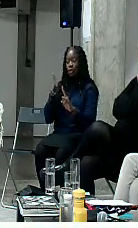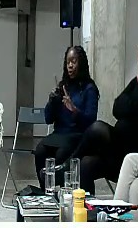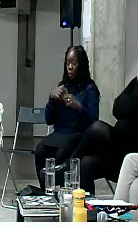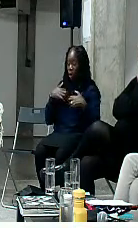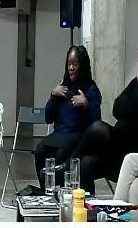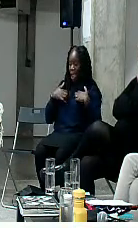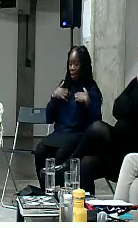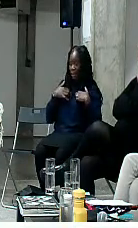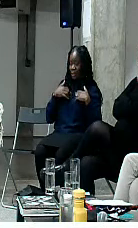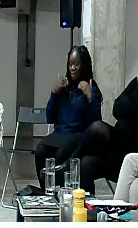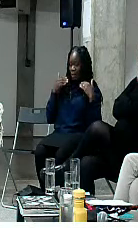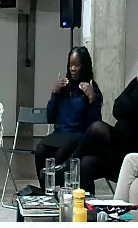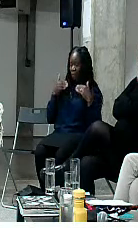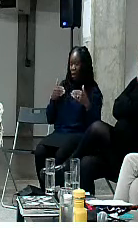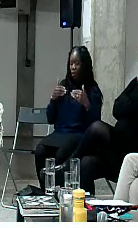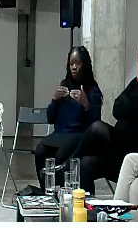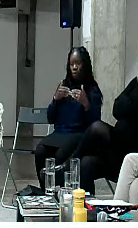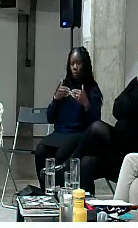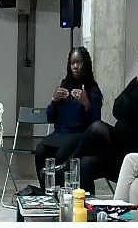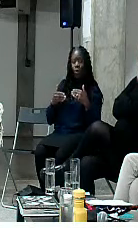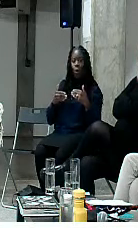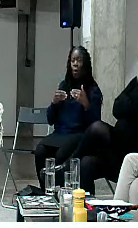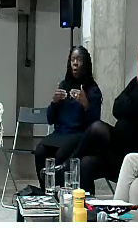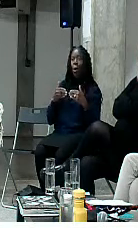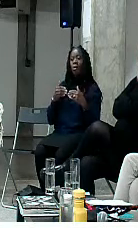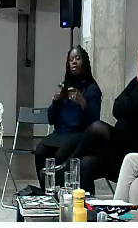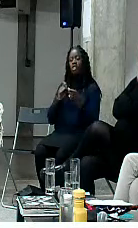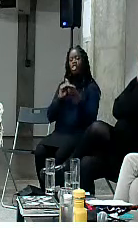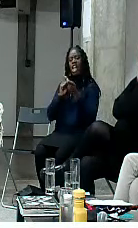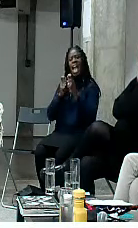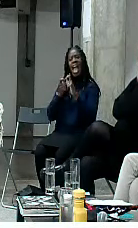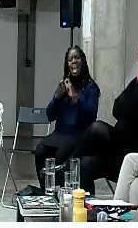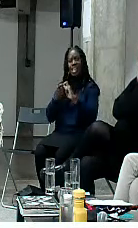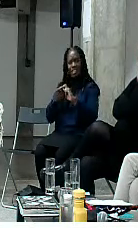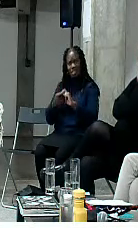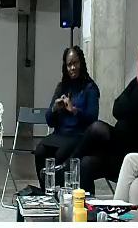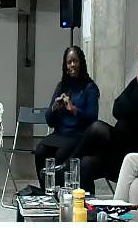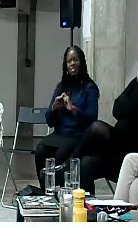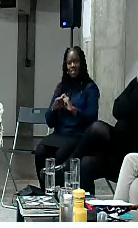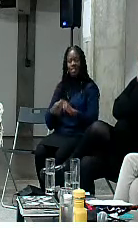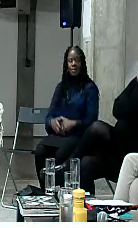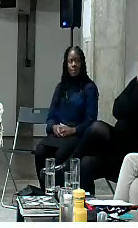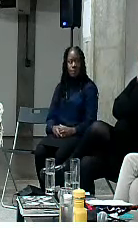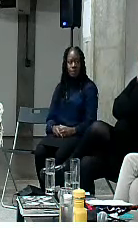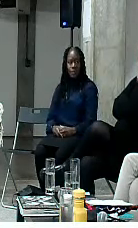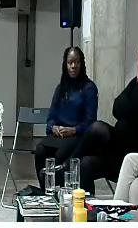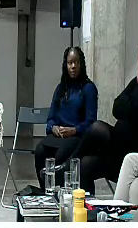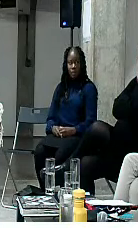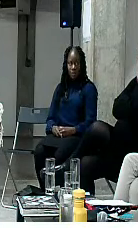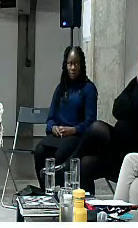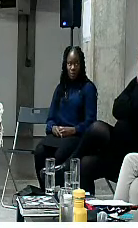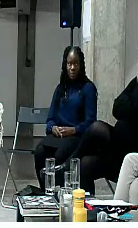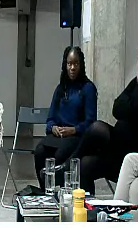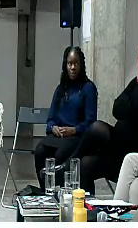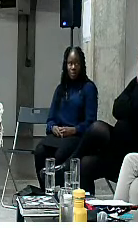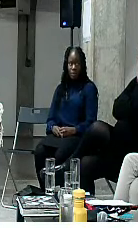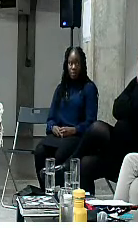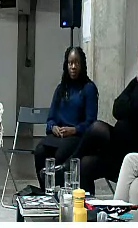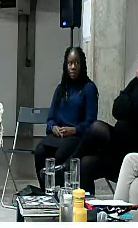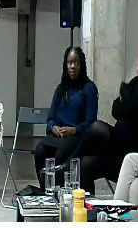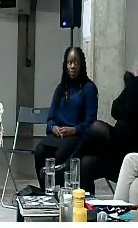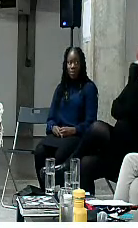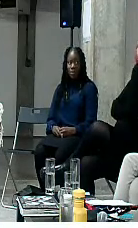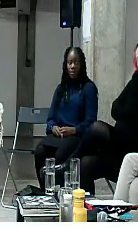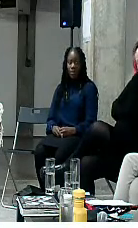energy into, you know, maybe making change." So, I mean, that's why for